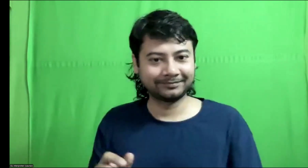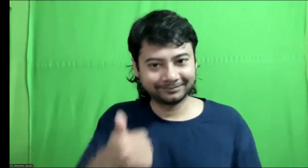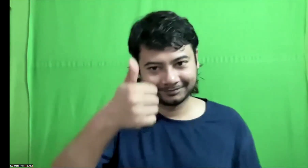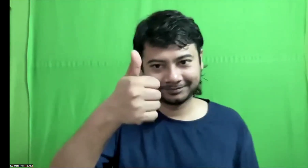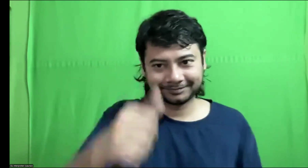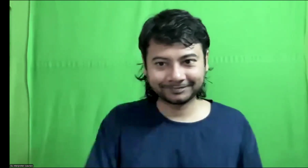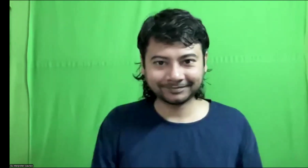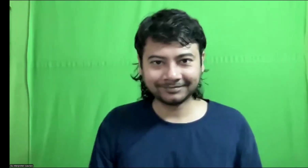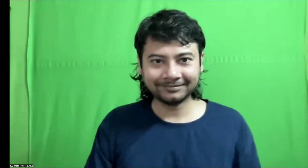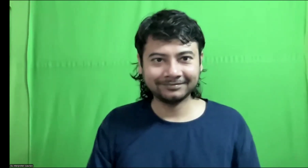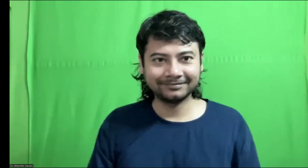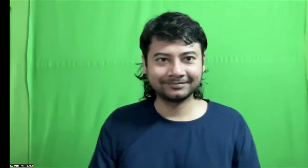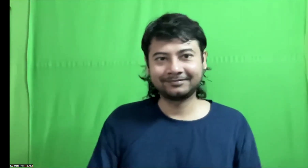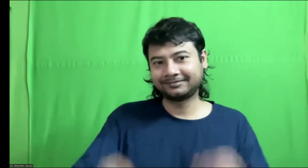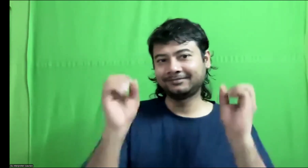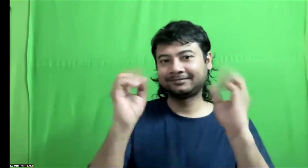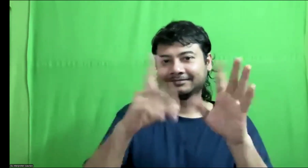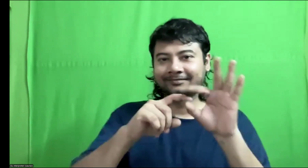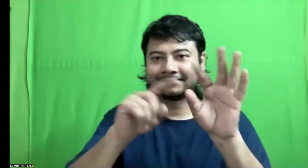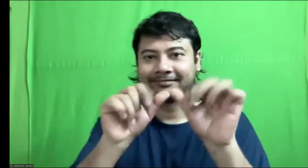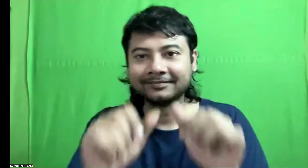Okay, let's start with the questions.